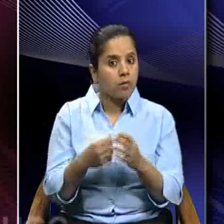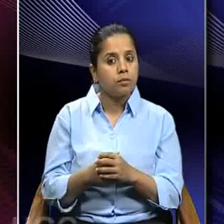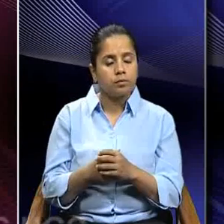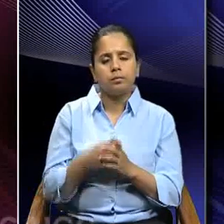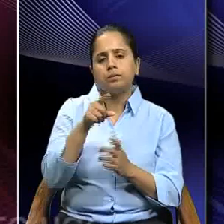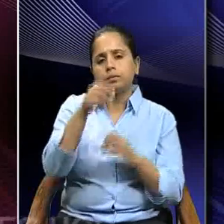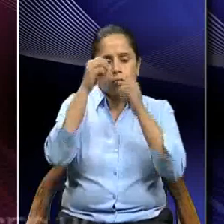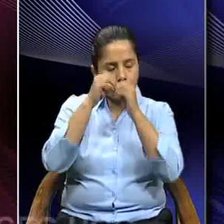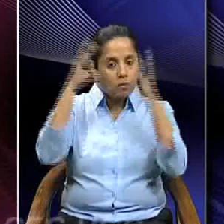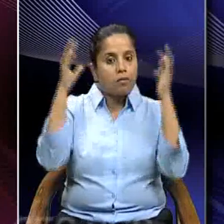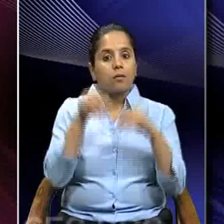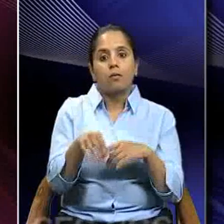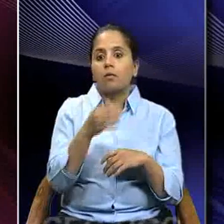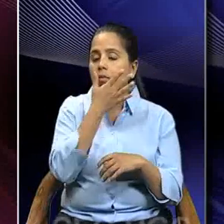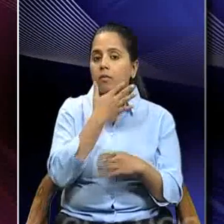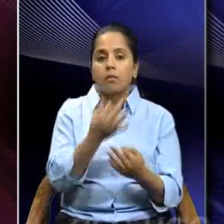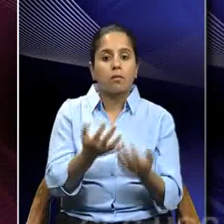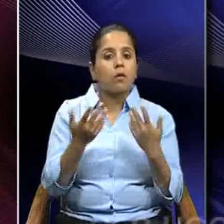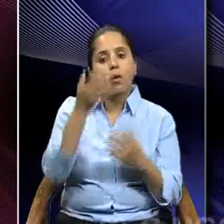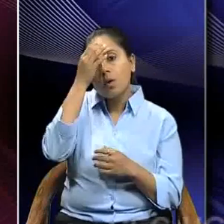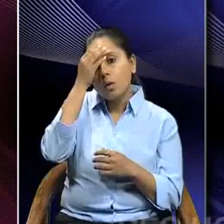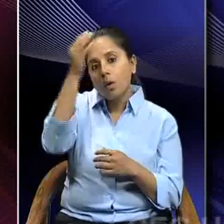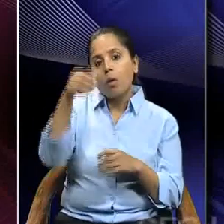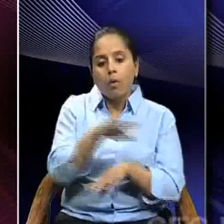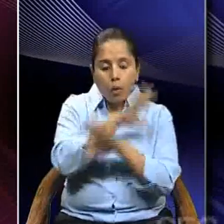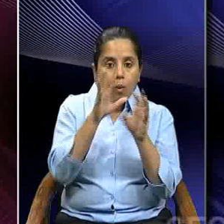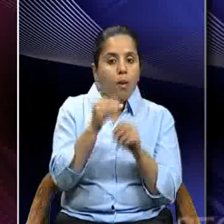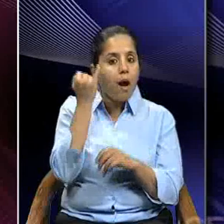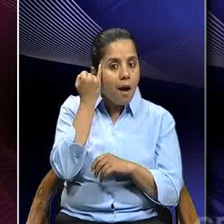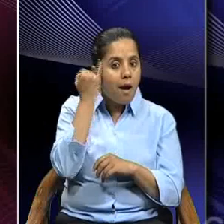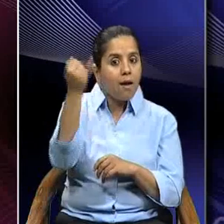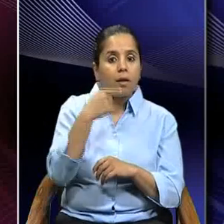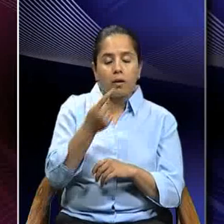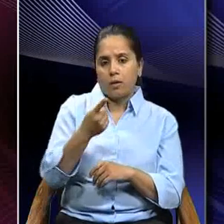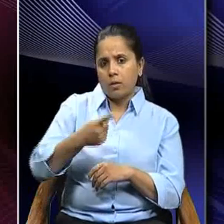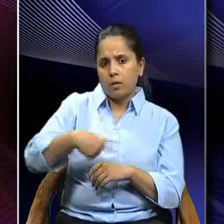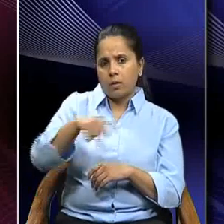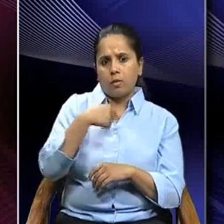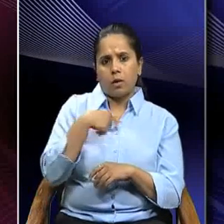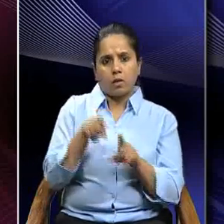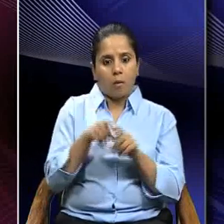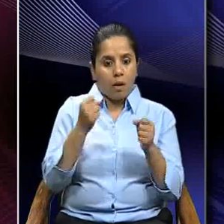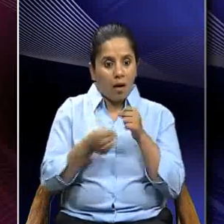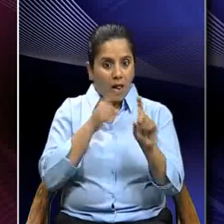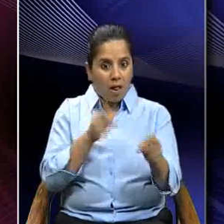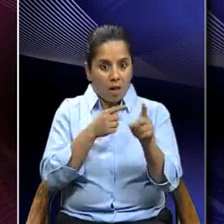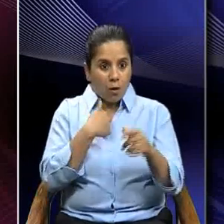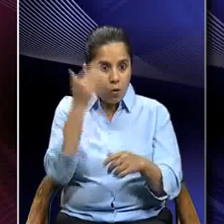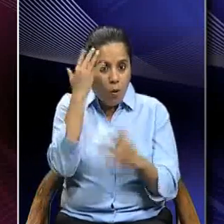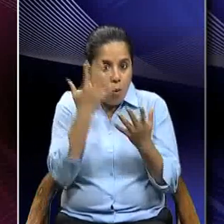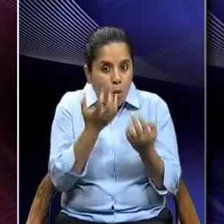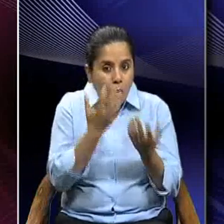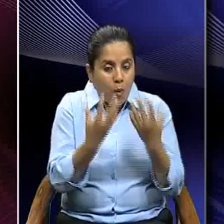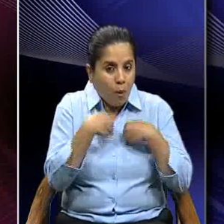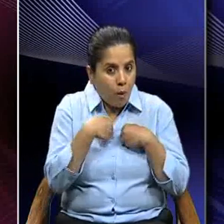Just imagine the beauty of this concept, this entire idea, that we are not only running behind gaining the knowledge,